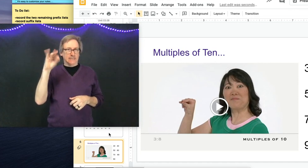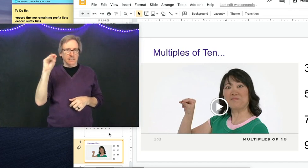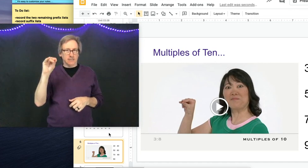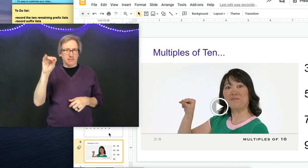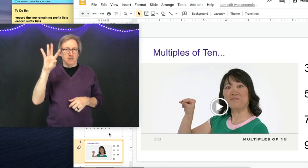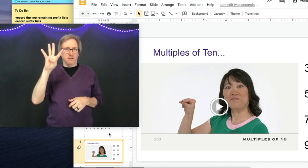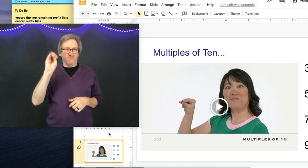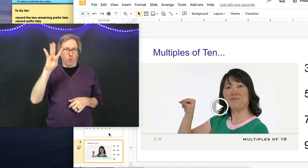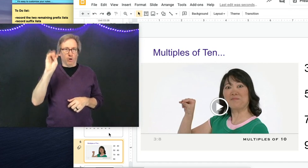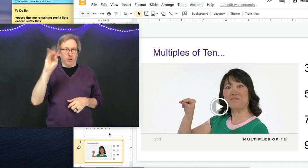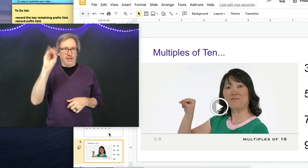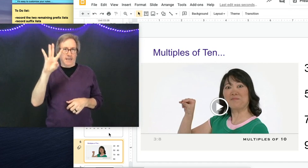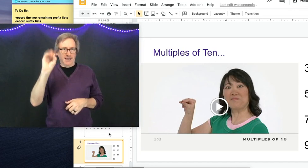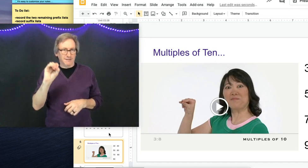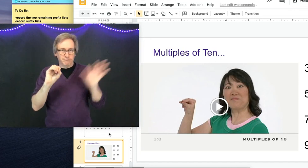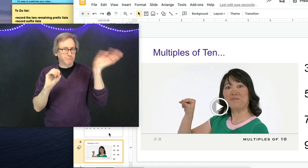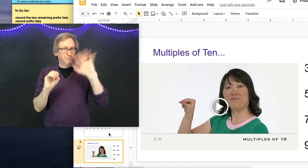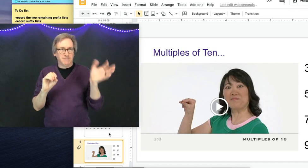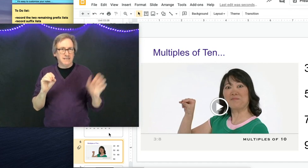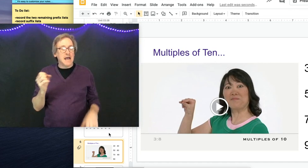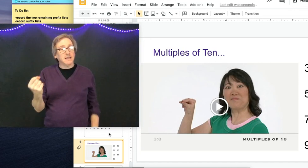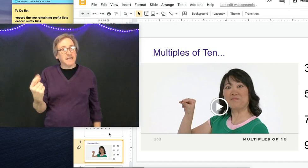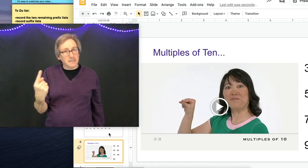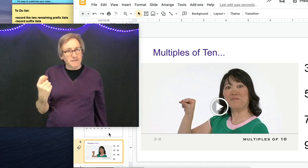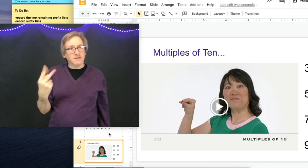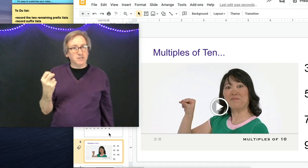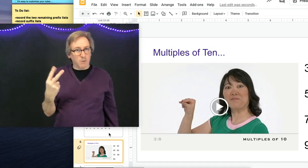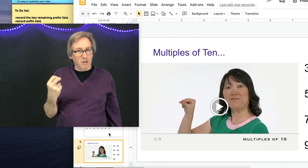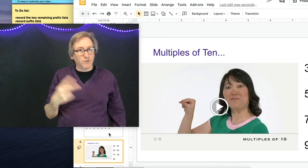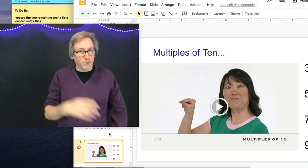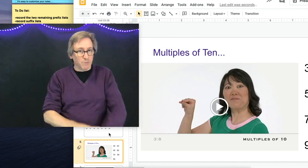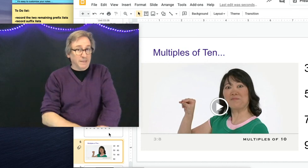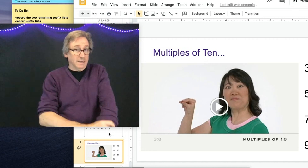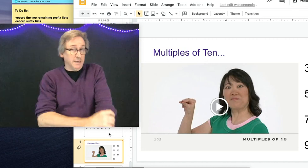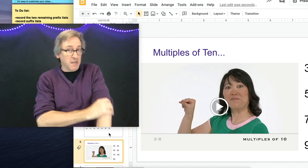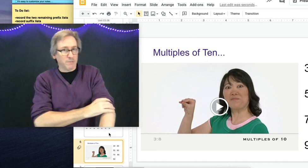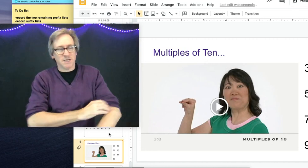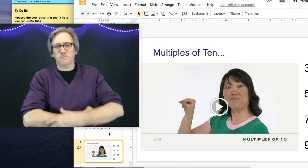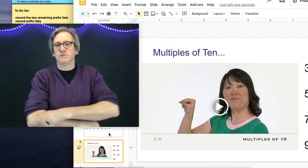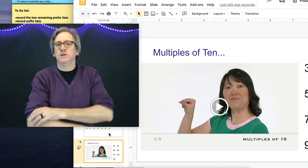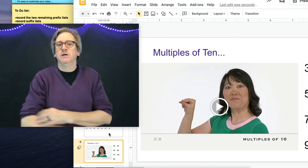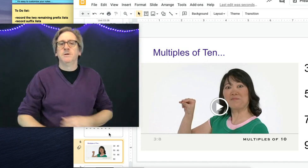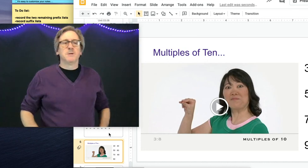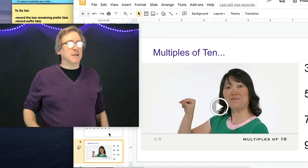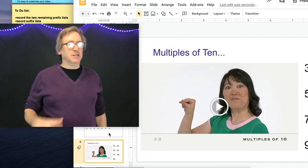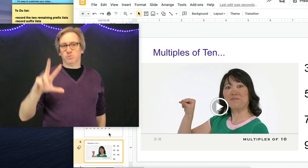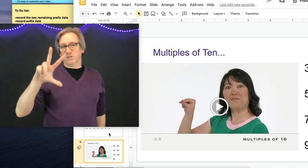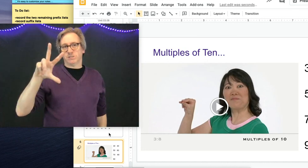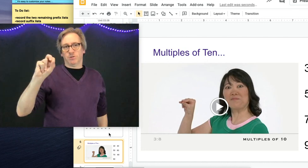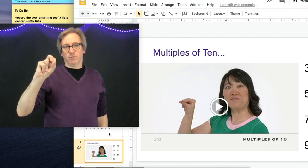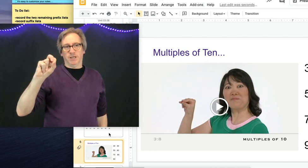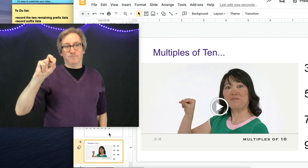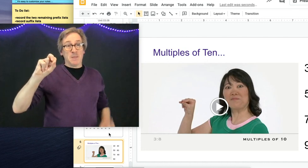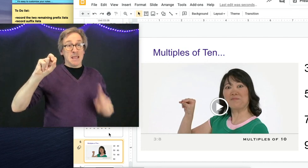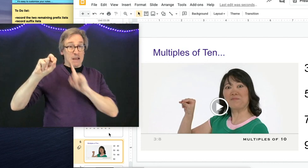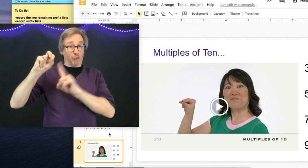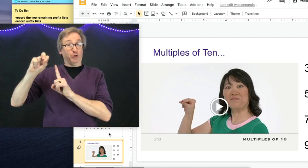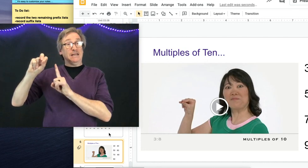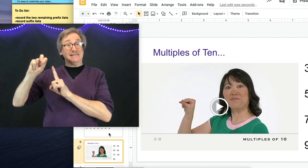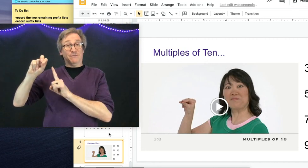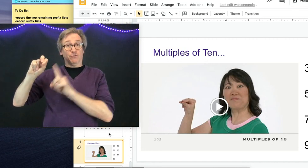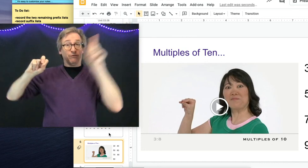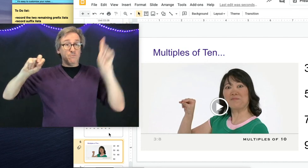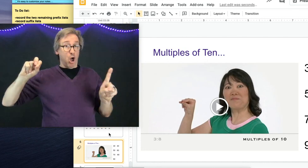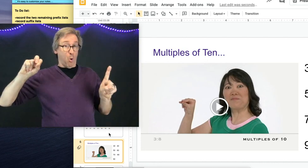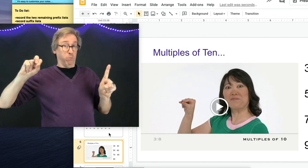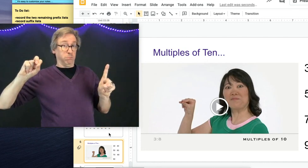90, 40, not like 11 and 12 where you repeated it a couple times. It's just once, 30. Now, 30